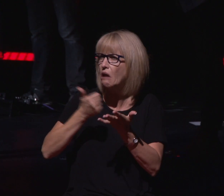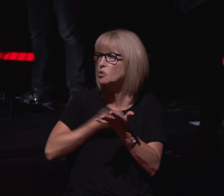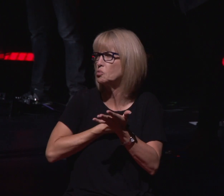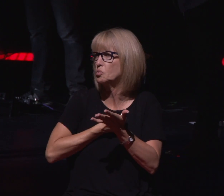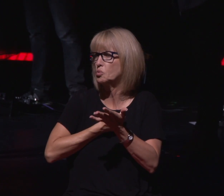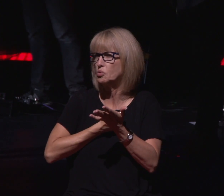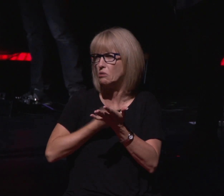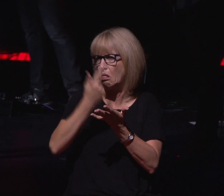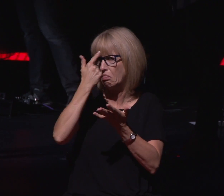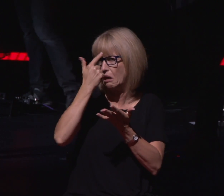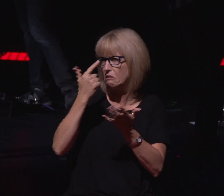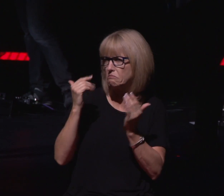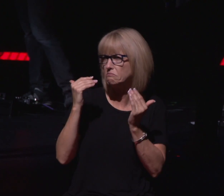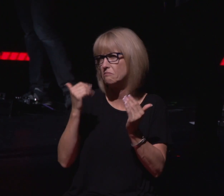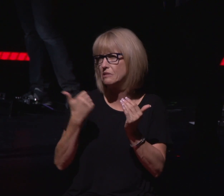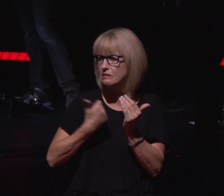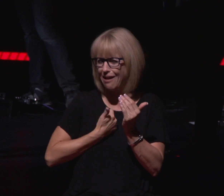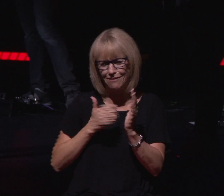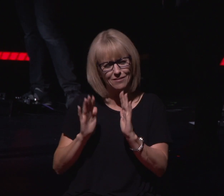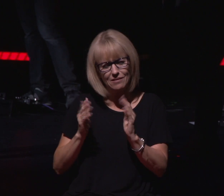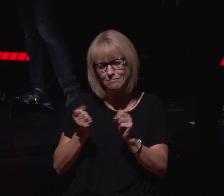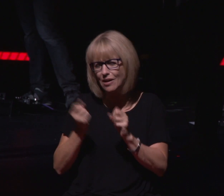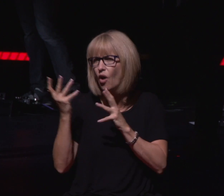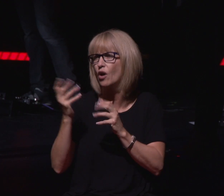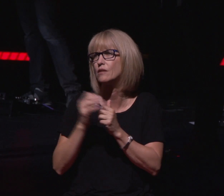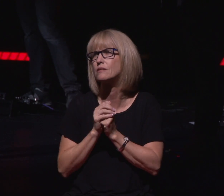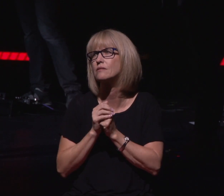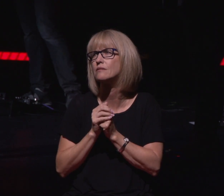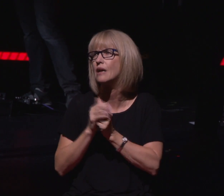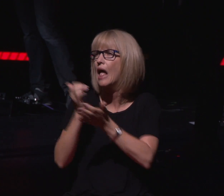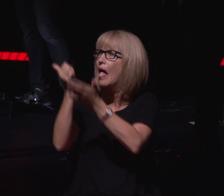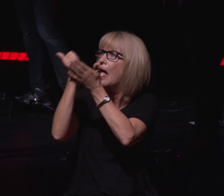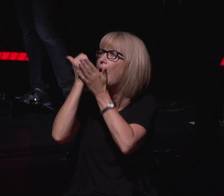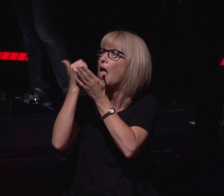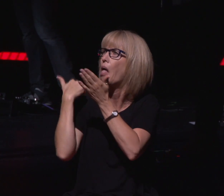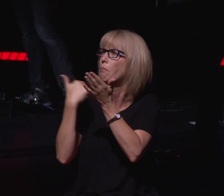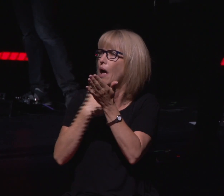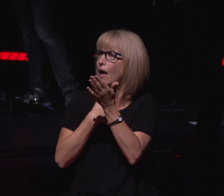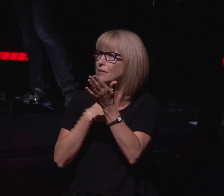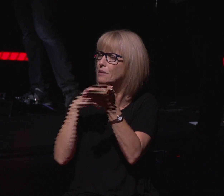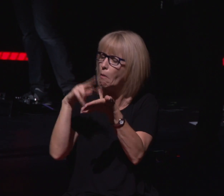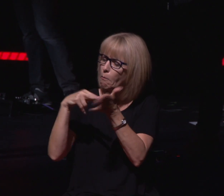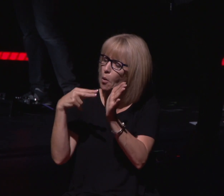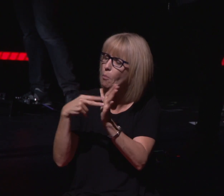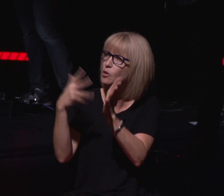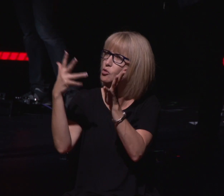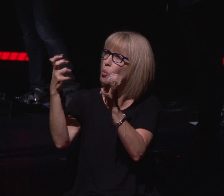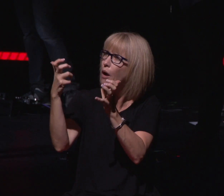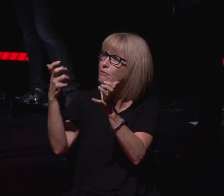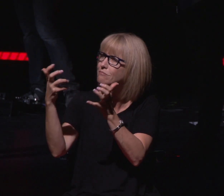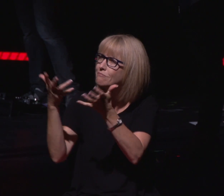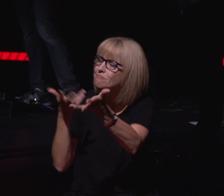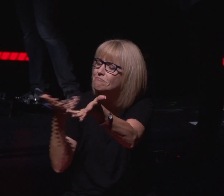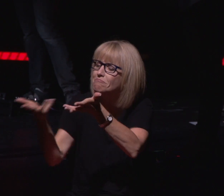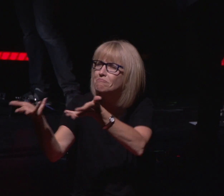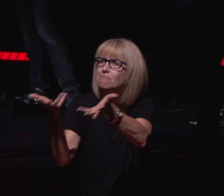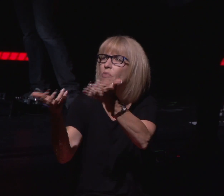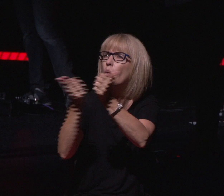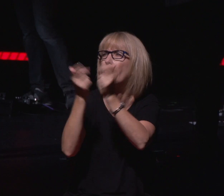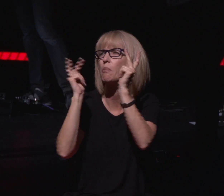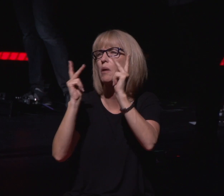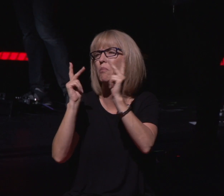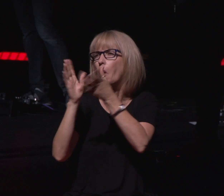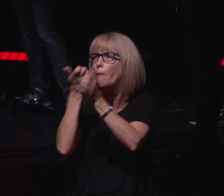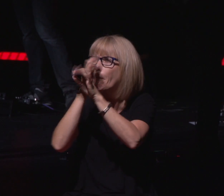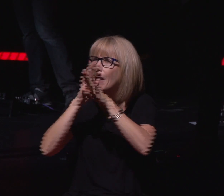gone. And Father, help us to become intentional peacemakers like Jesus. Help us to become